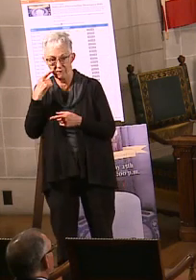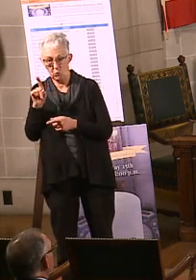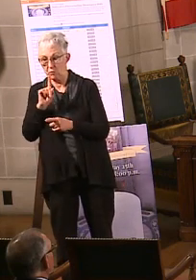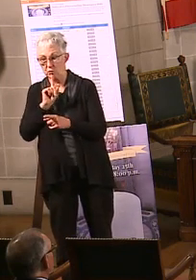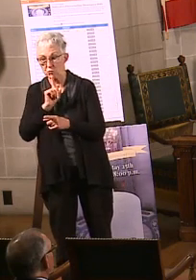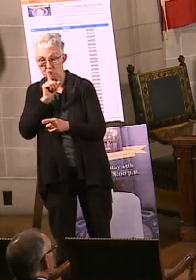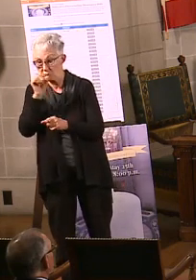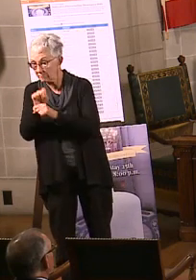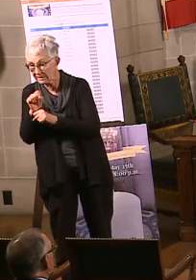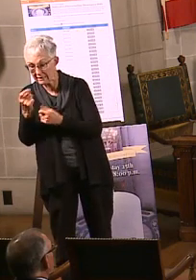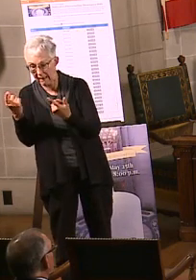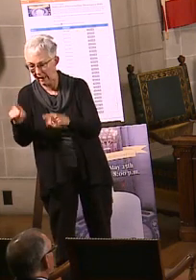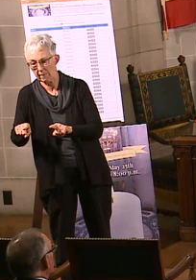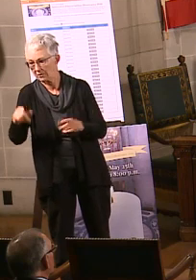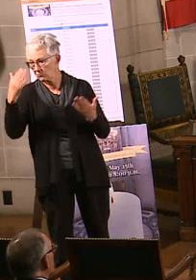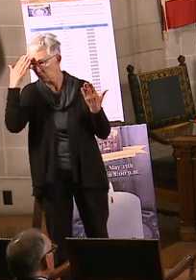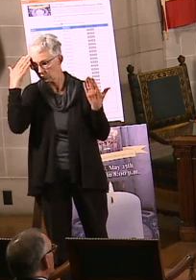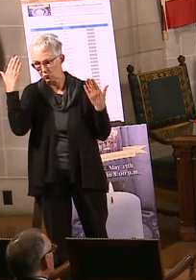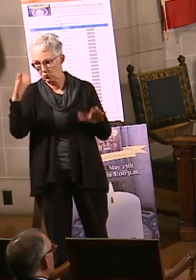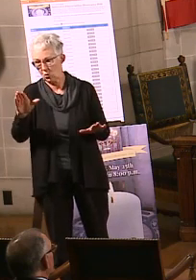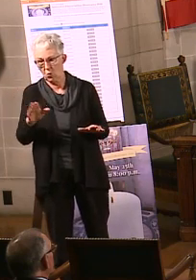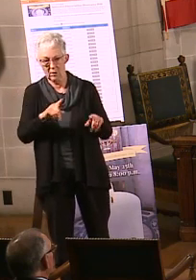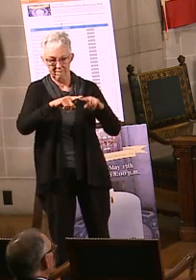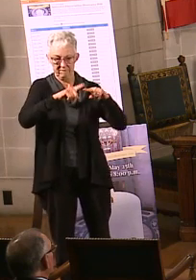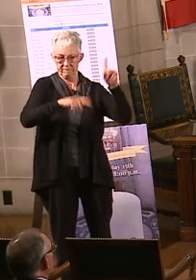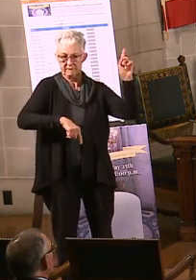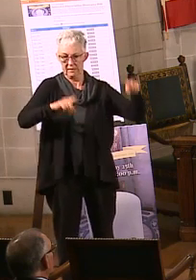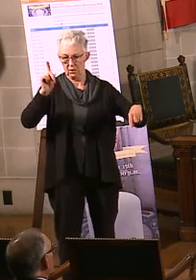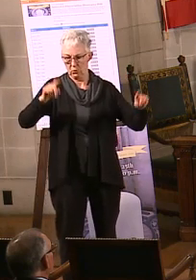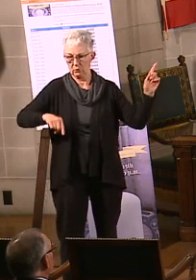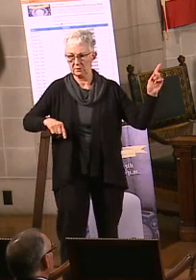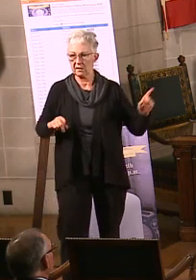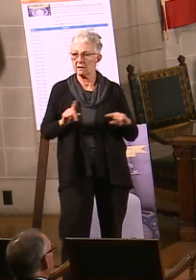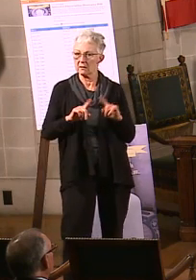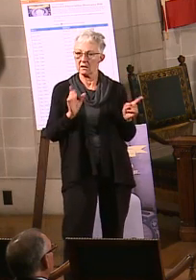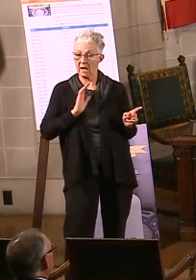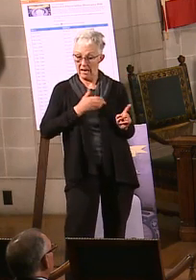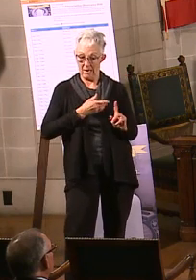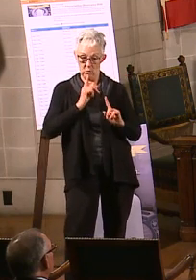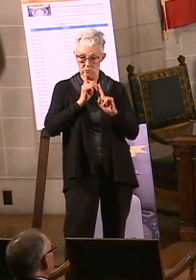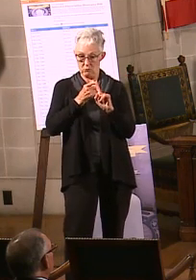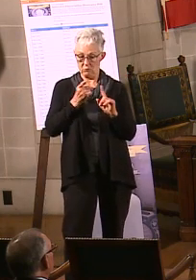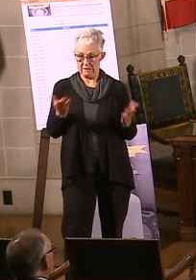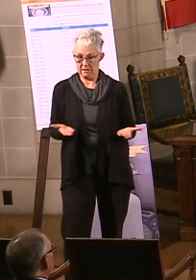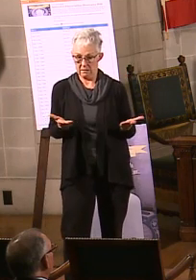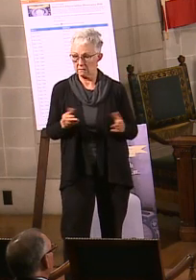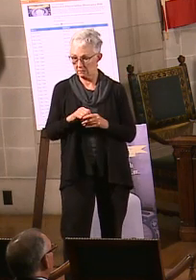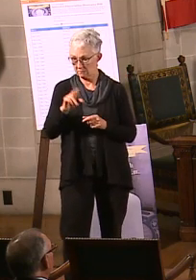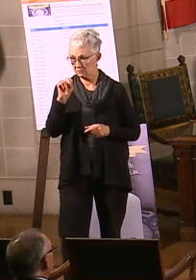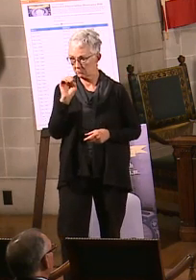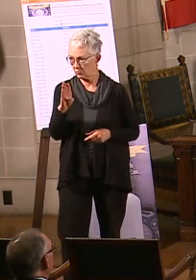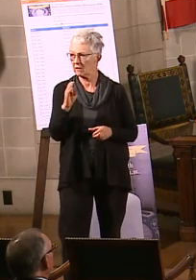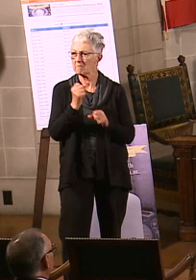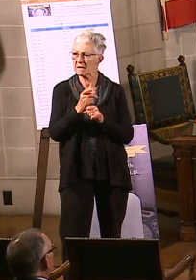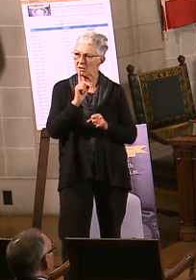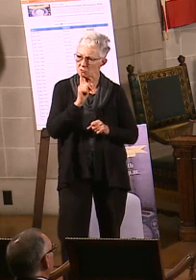is happening to the hospital system like we've described. Making sure we've got that hospital capacity in our hospital system to be able to take care of